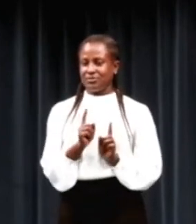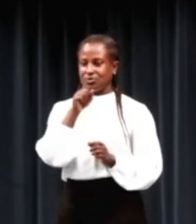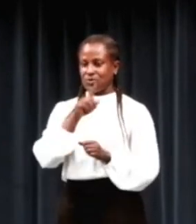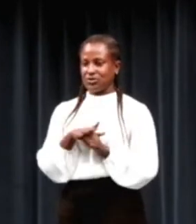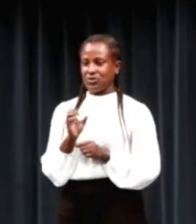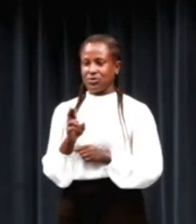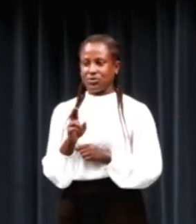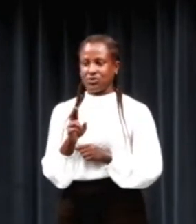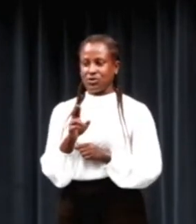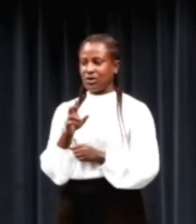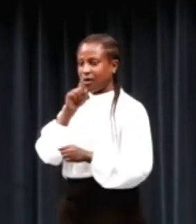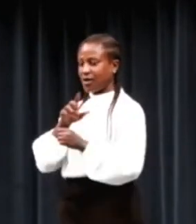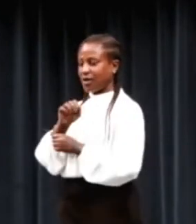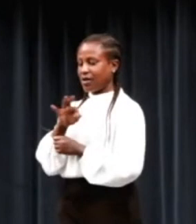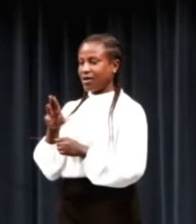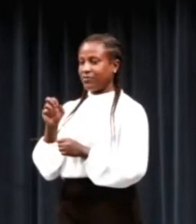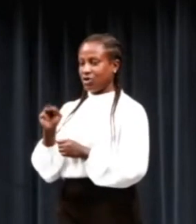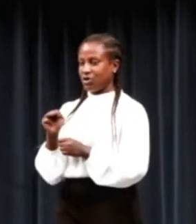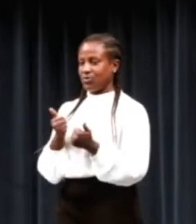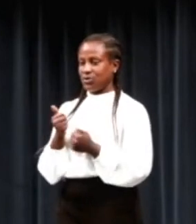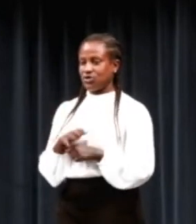affirm? Affirm. Okay.